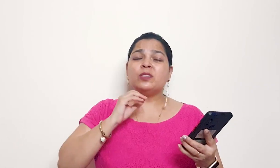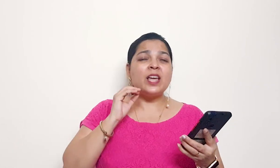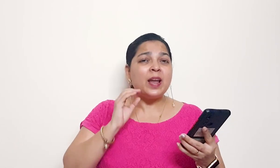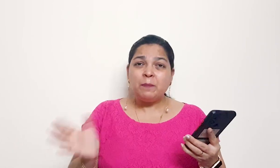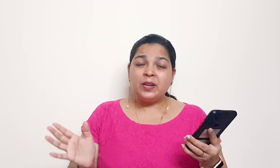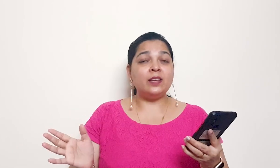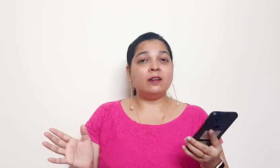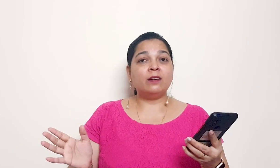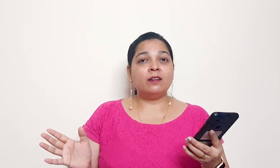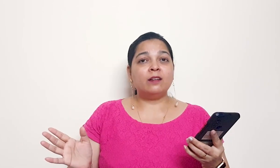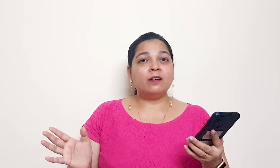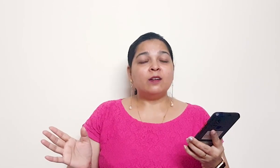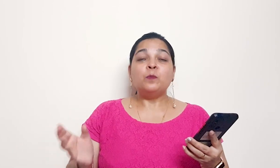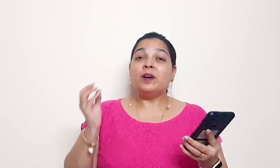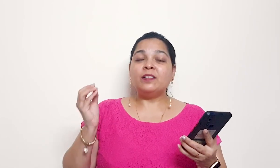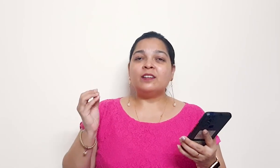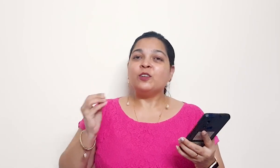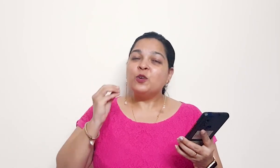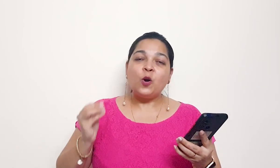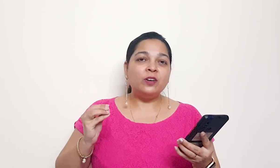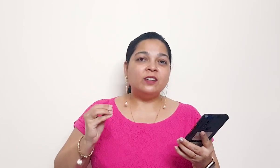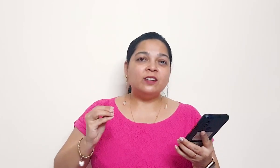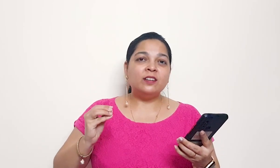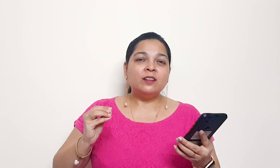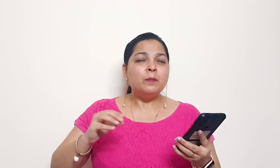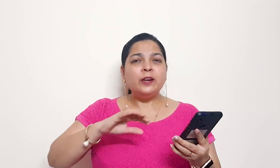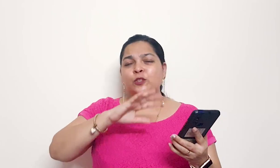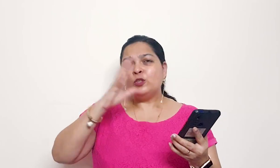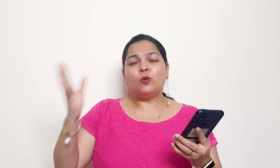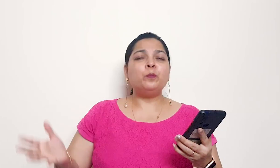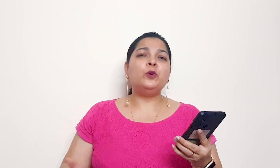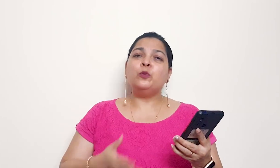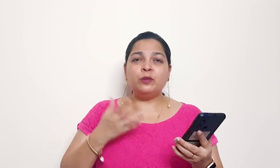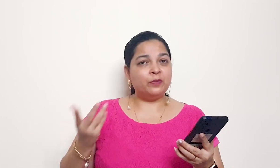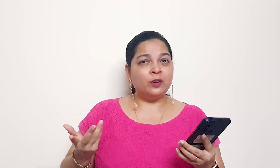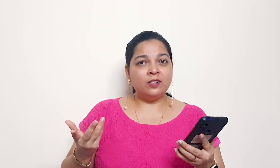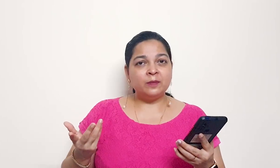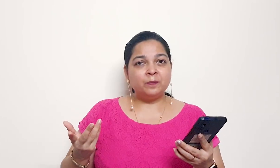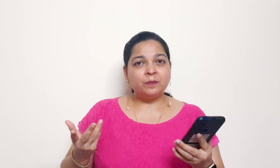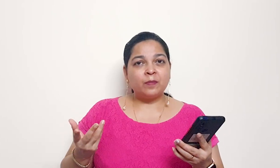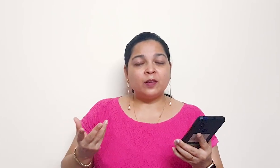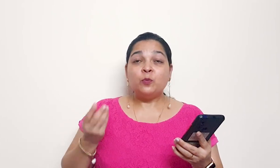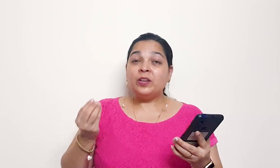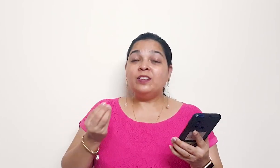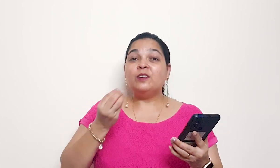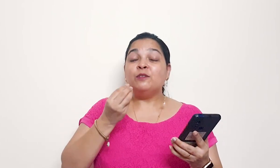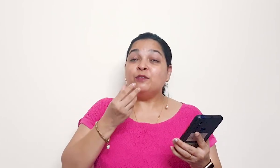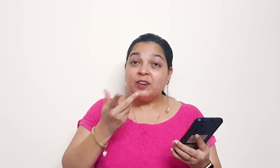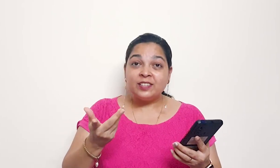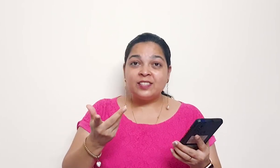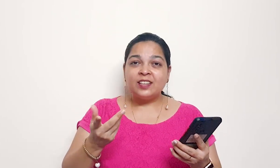earth. It was empty. But God made it so beautiful